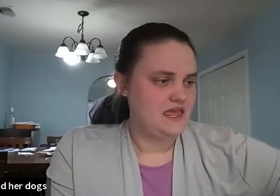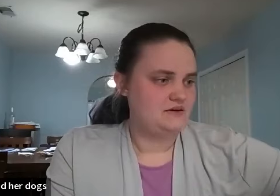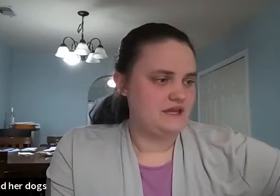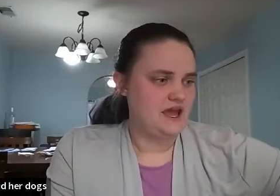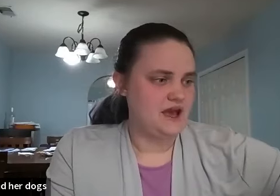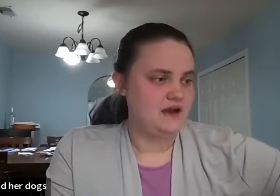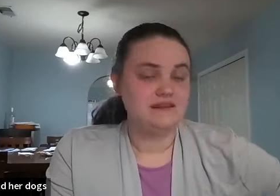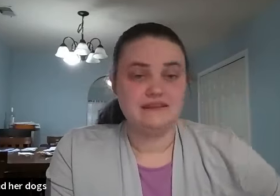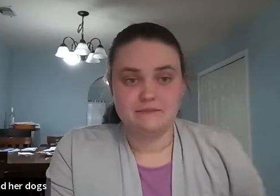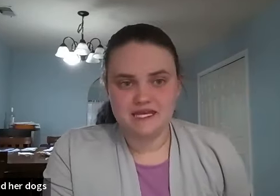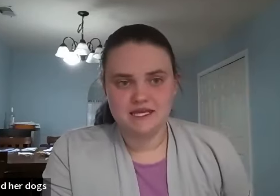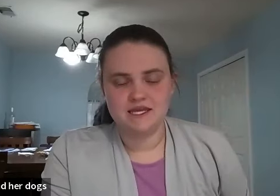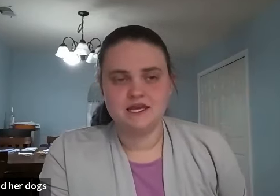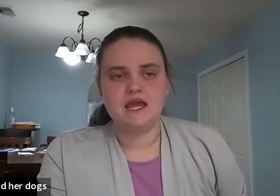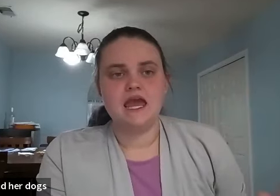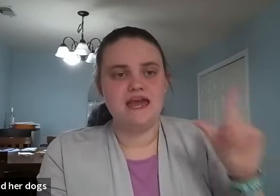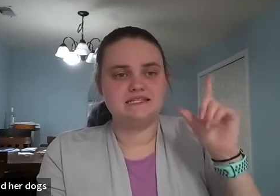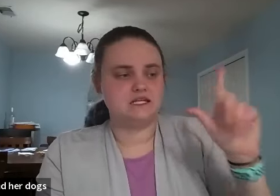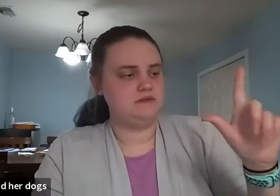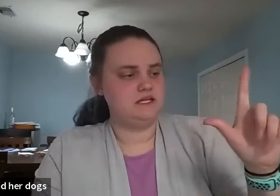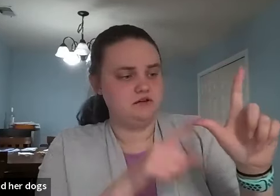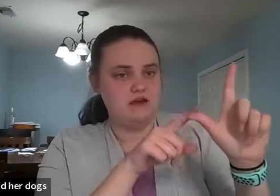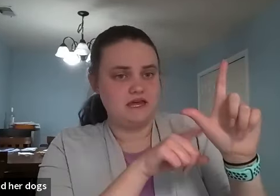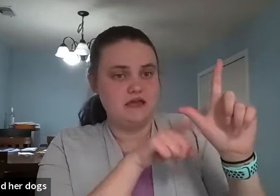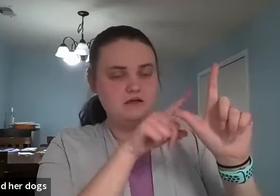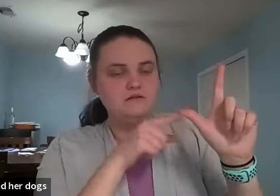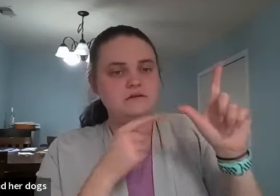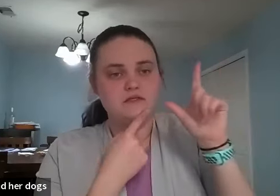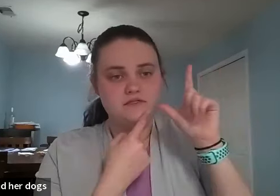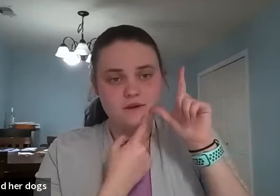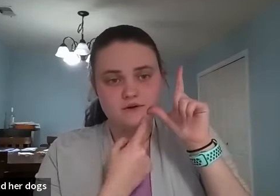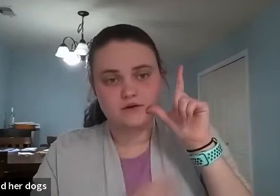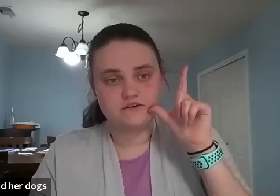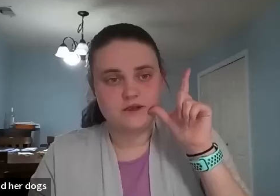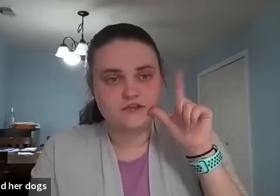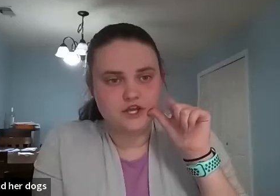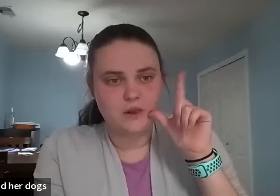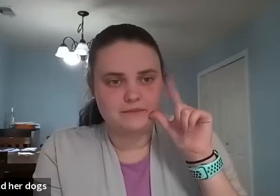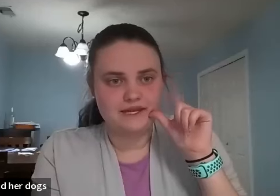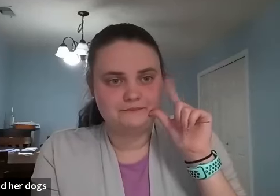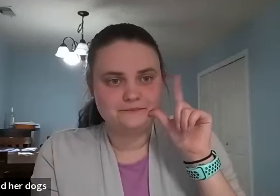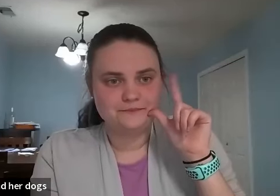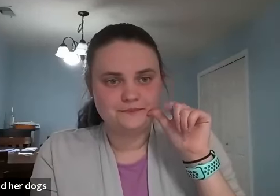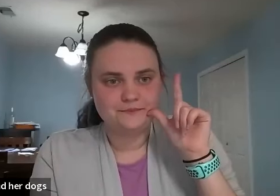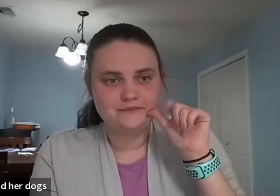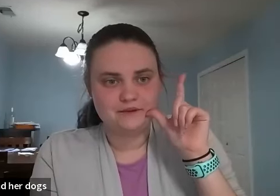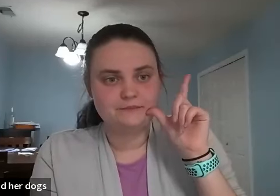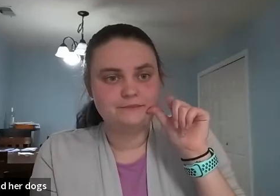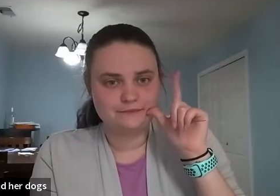Then we have lemon. And that's going to be, you have that L, thumb in the corner of your mouth, and you go lemon. Lemon.